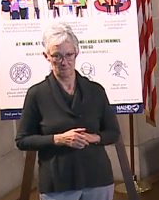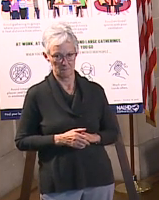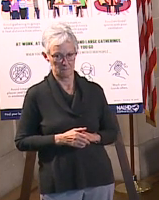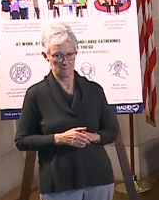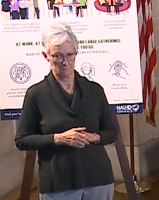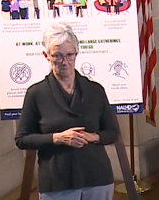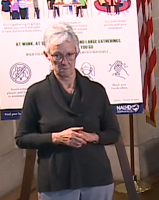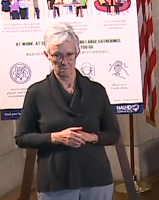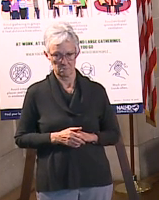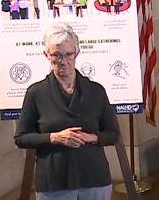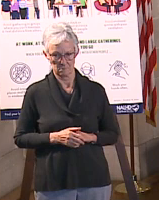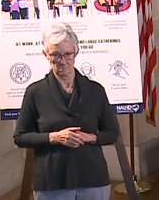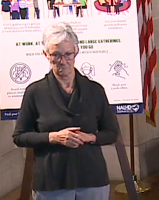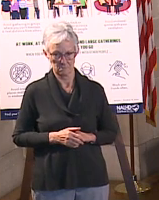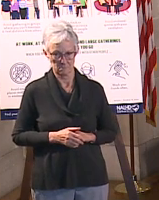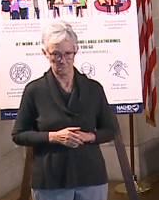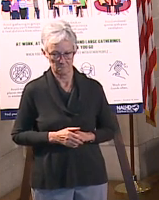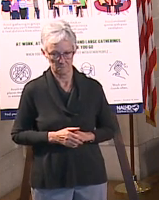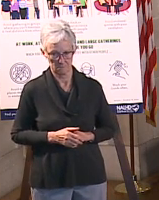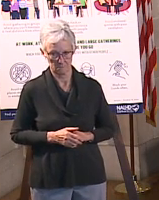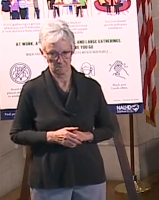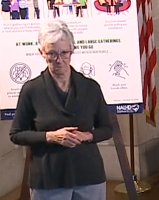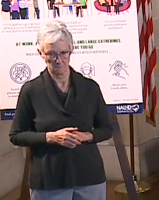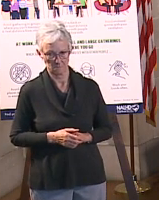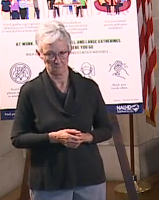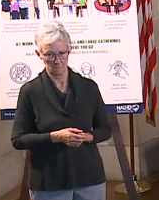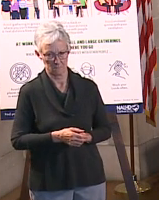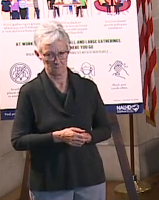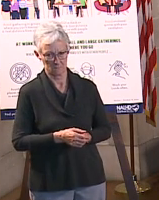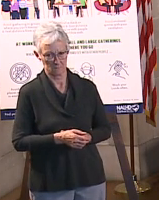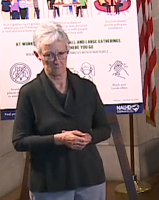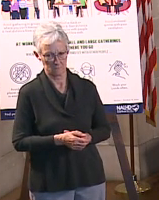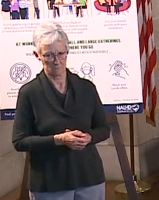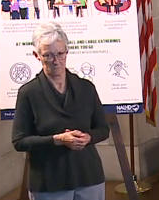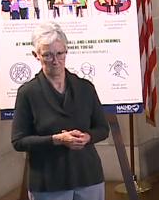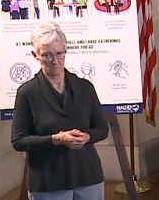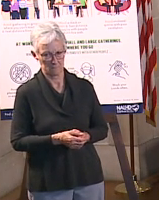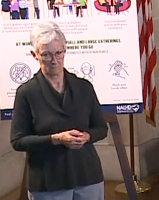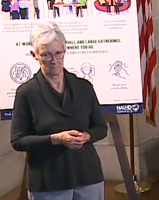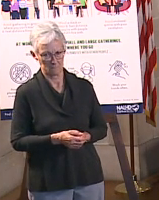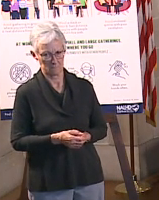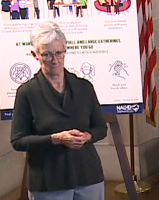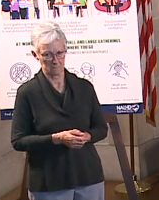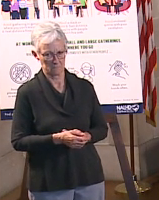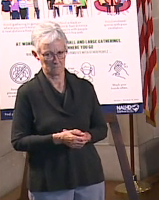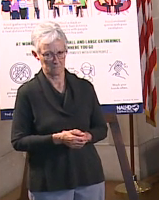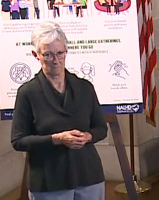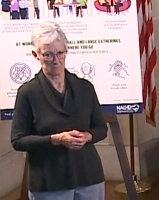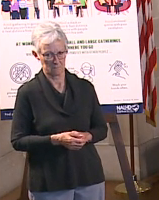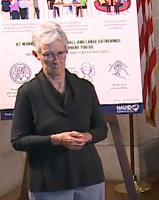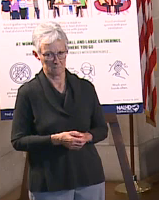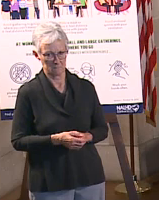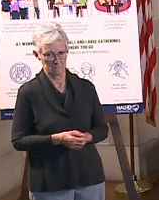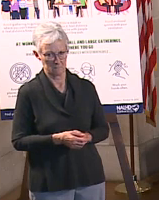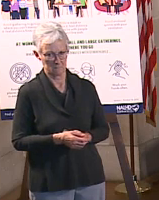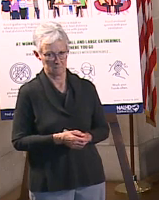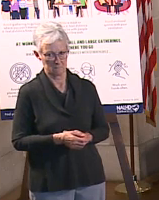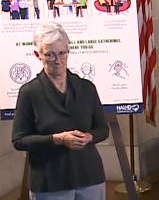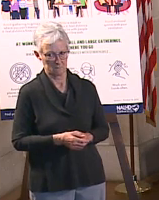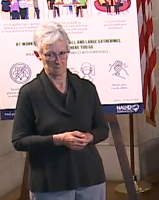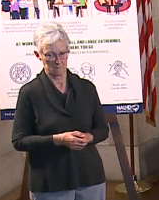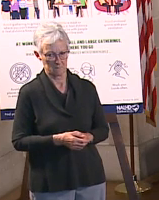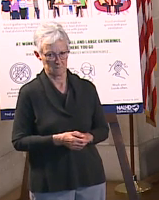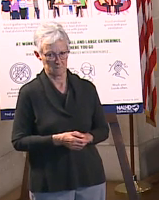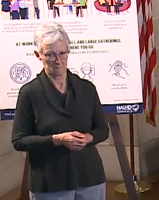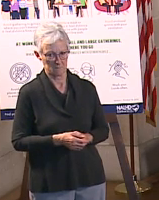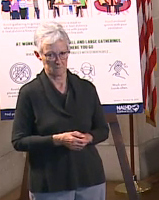26th, if Congress doesn't act. I mean, what do you tell some of those people that they have the first mistake, you're not going to be getting